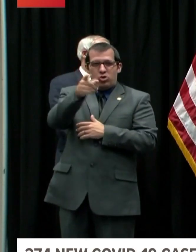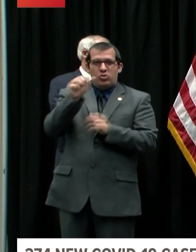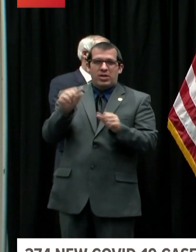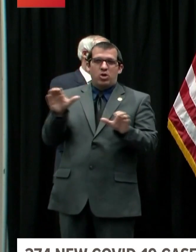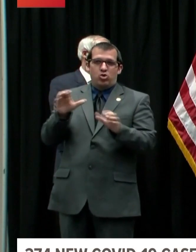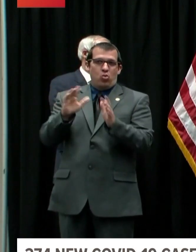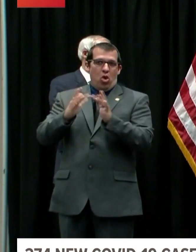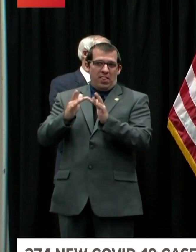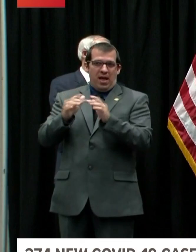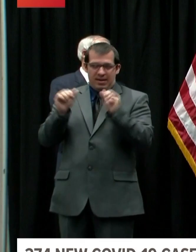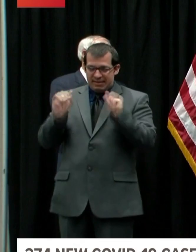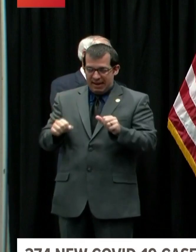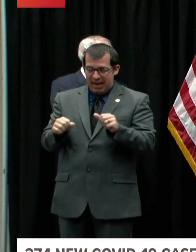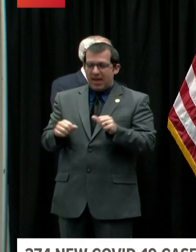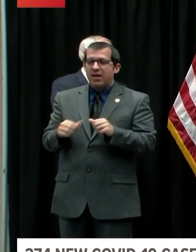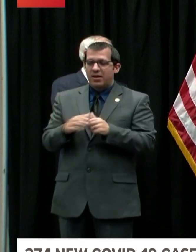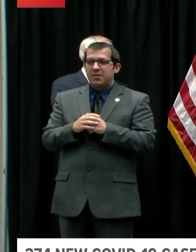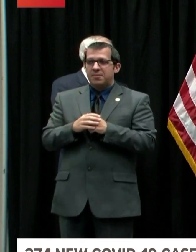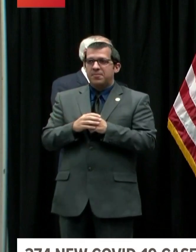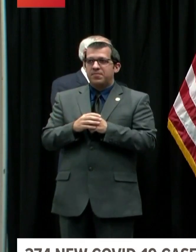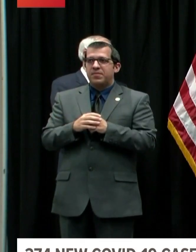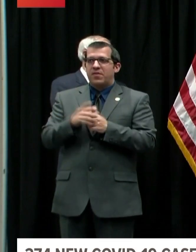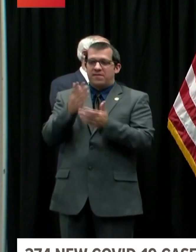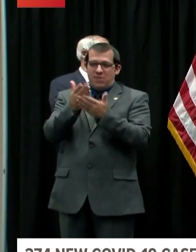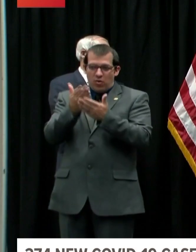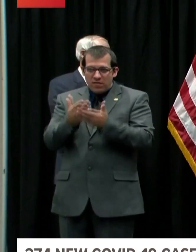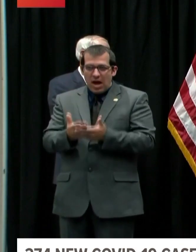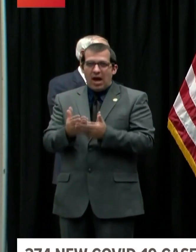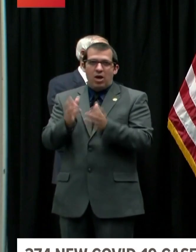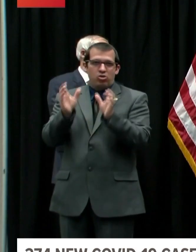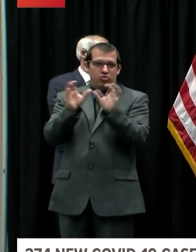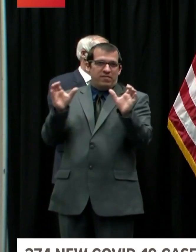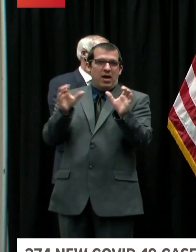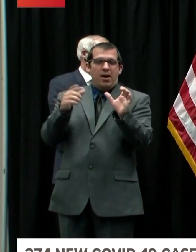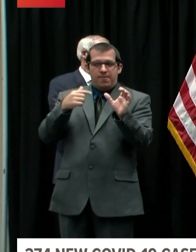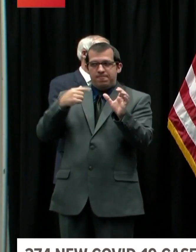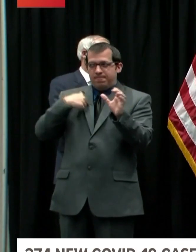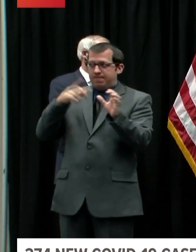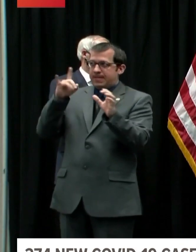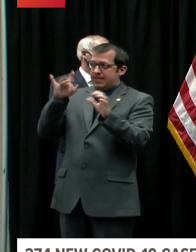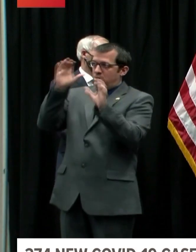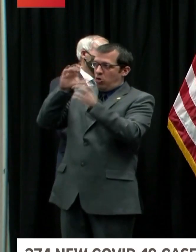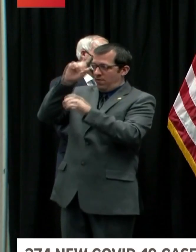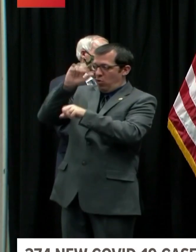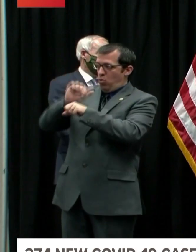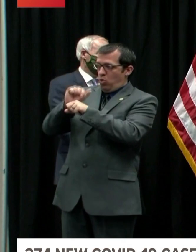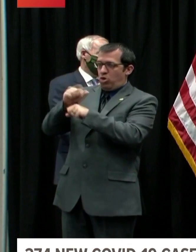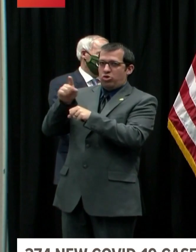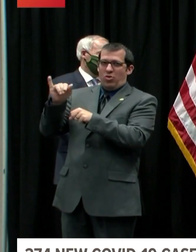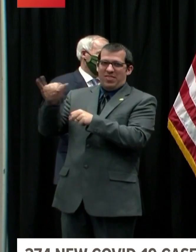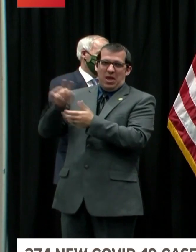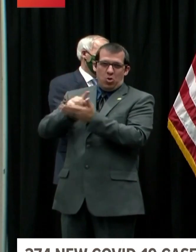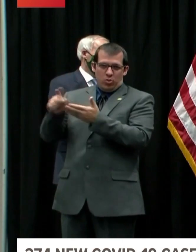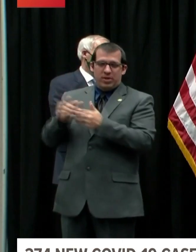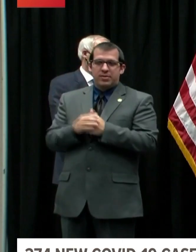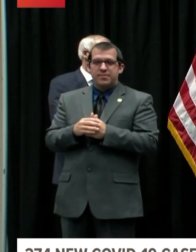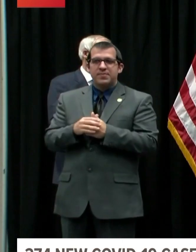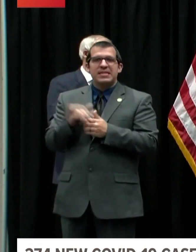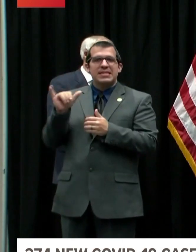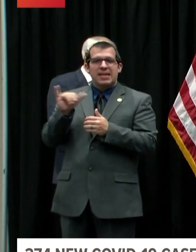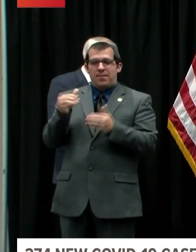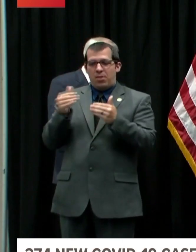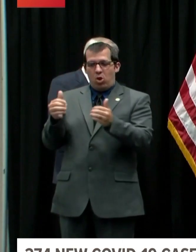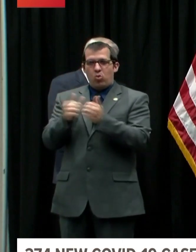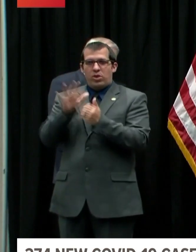that online and go in and verify and certify that you were looking for work in that week. It'll go along with